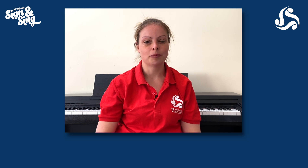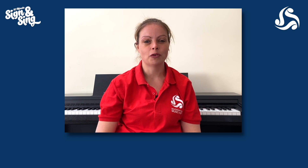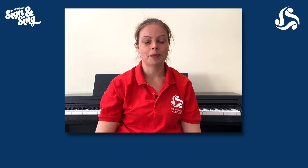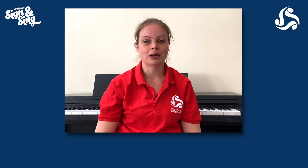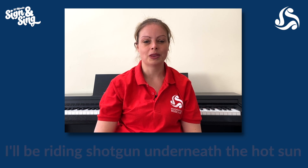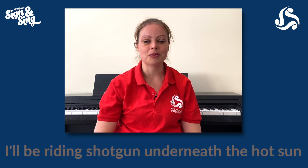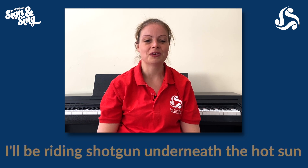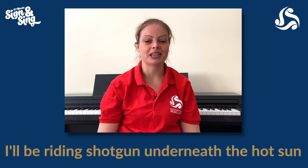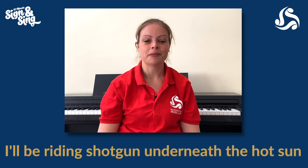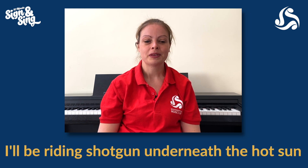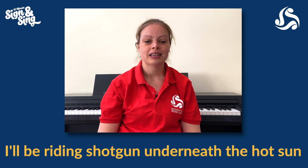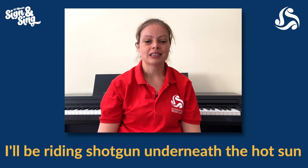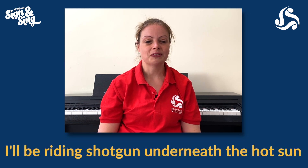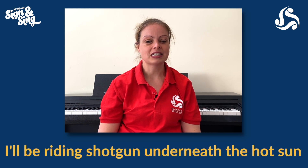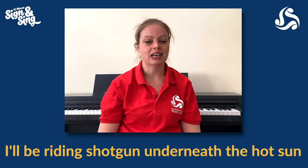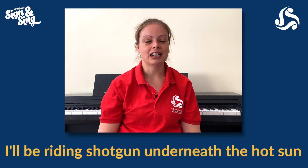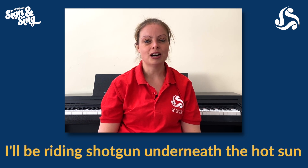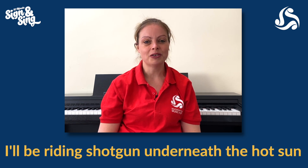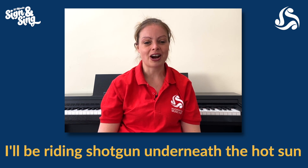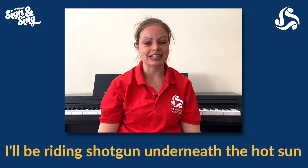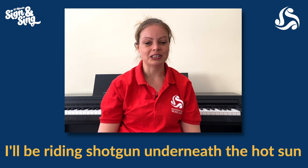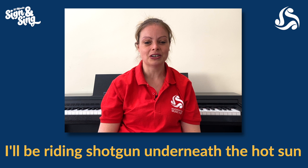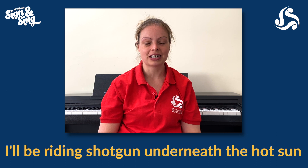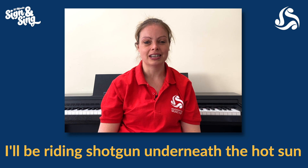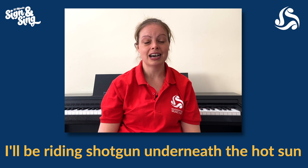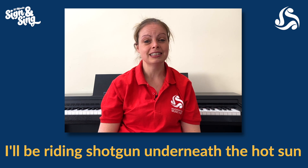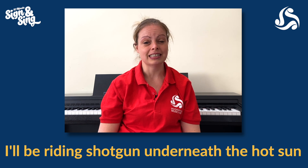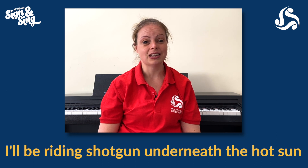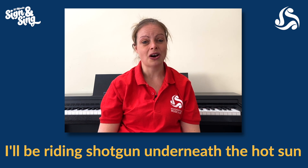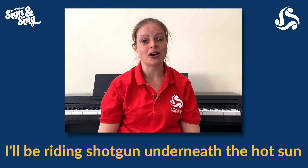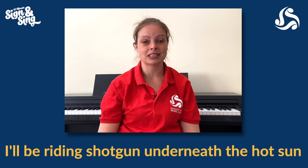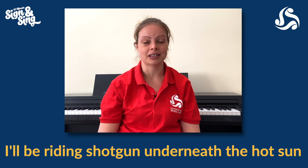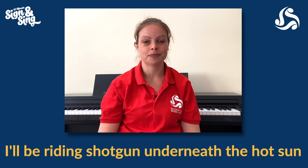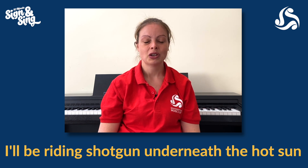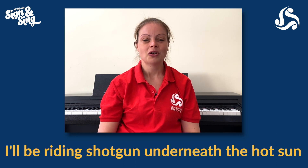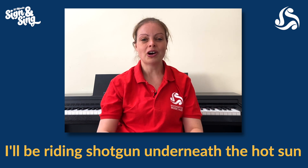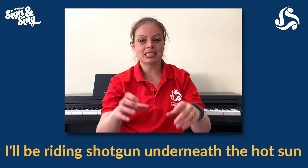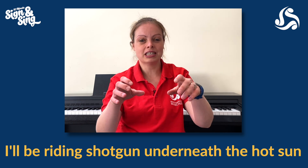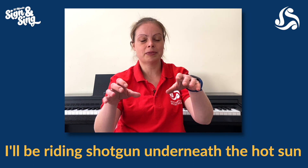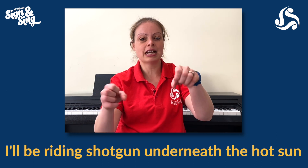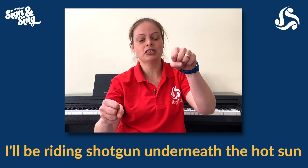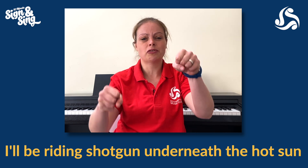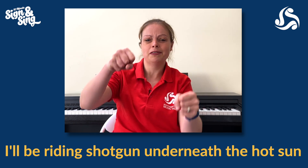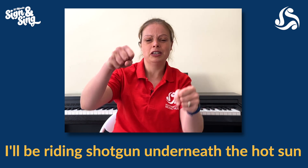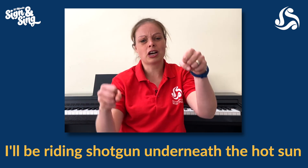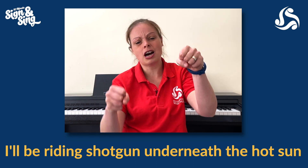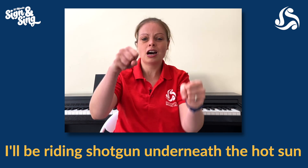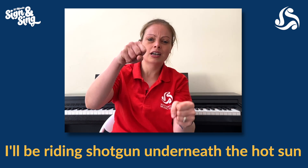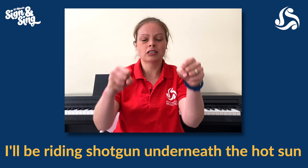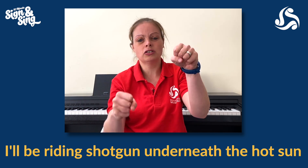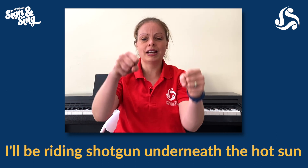practice, I think, before we put it with the music. So the first line, I'll be riding shotgun underneath the hot sun. Riding, you're going to pretend you're driving in